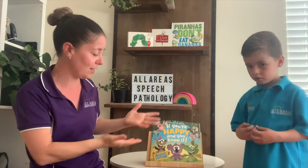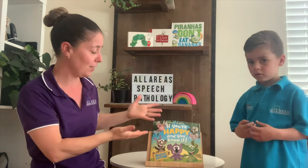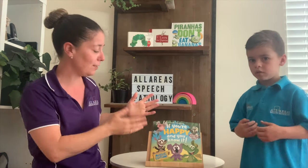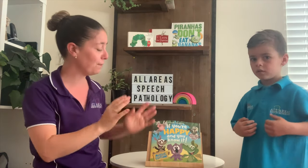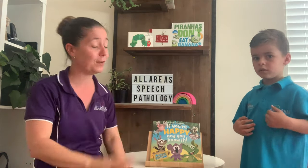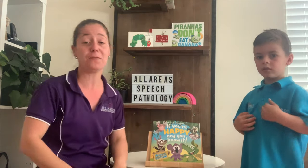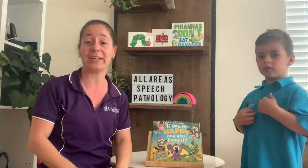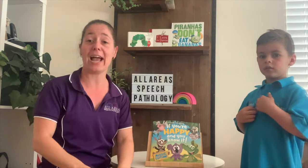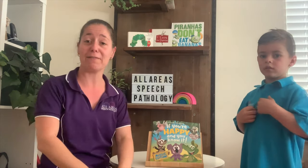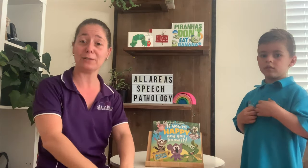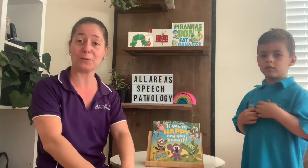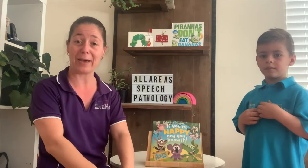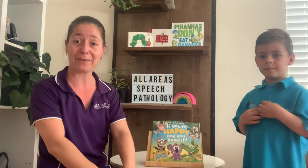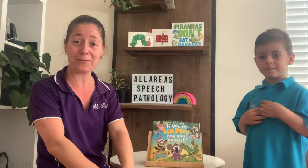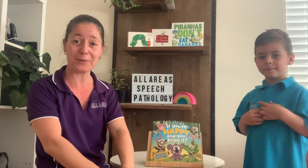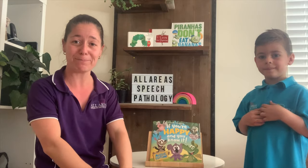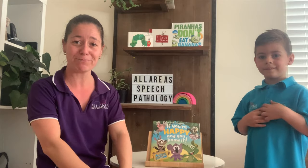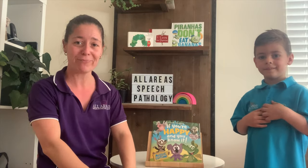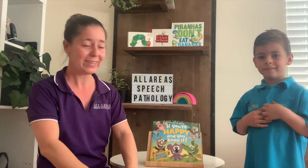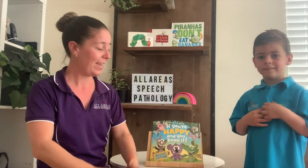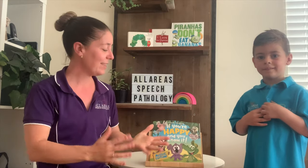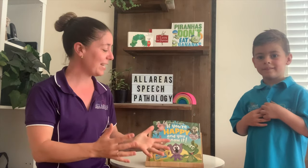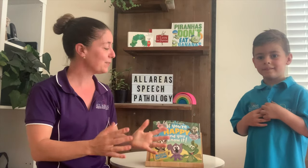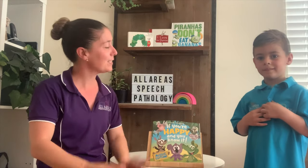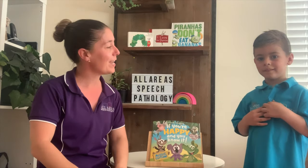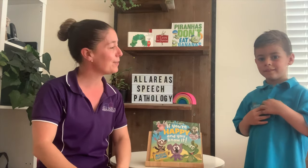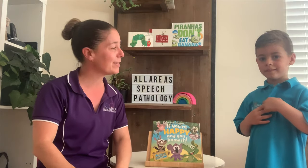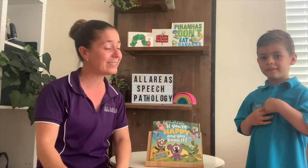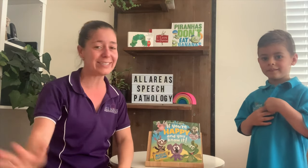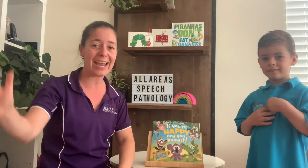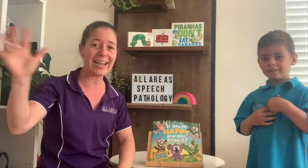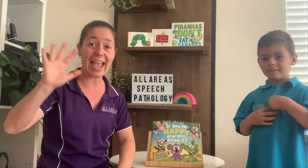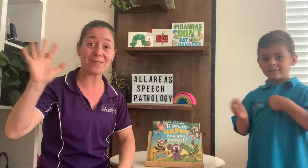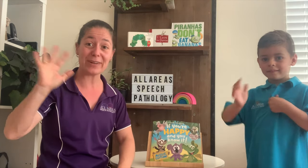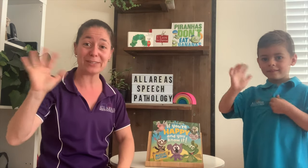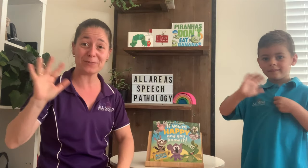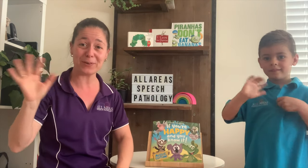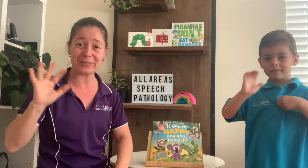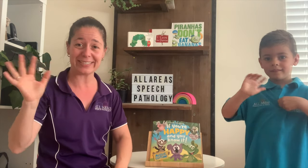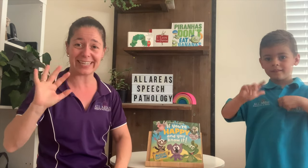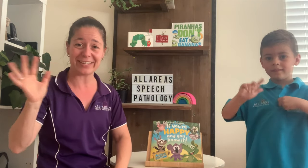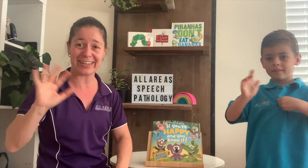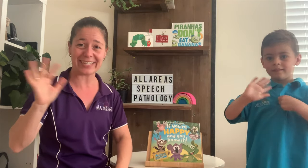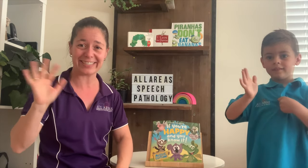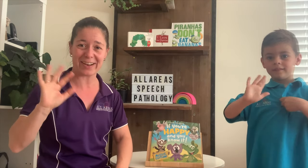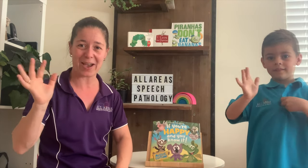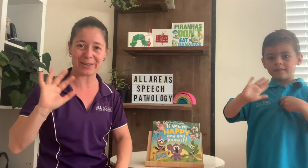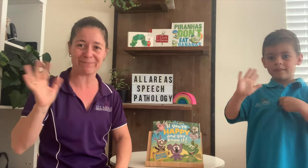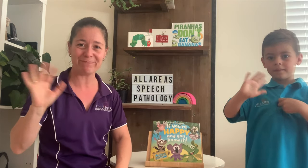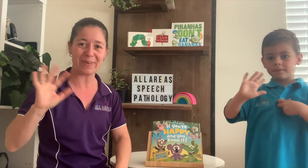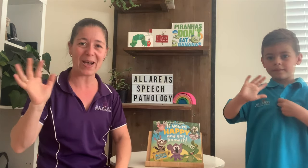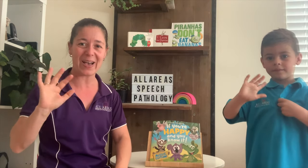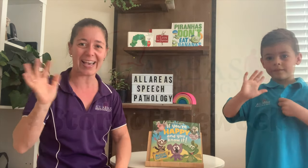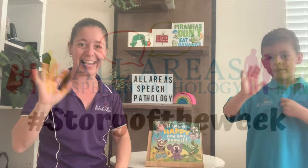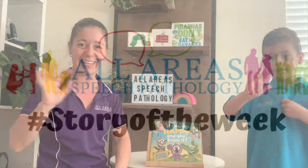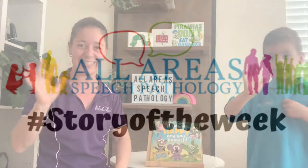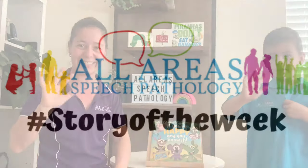So feel free to have a look back through. Thanks for signing with us today and we look forward to seeing you next time. Bye.